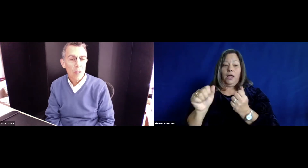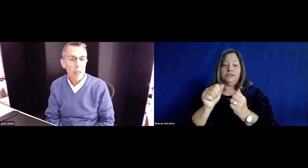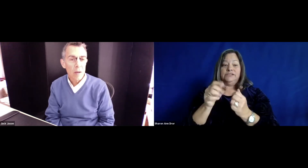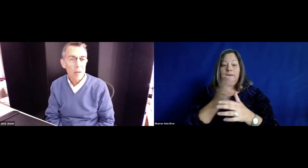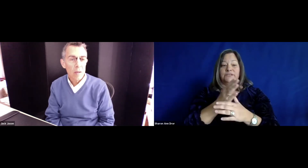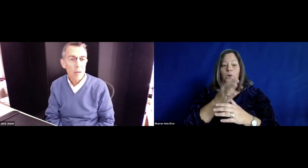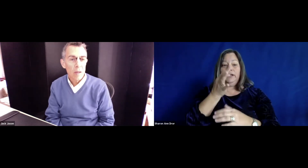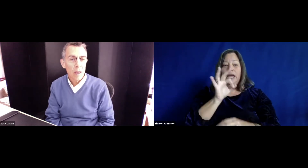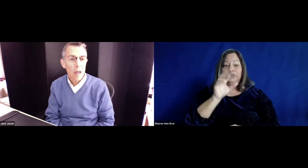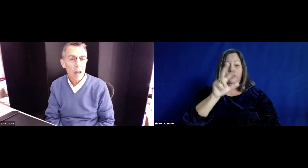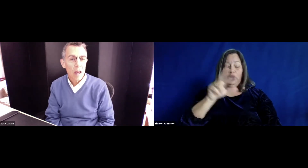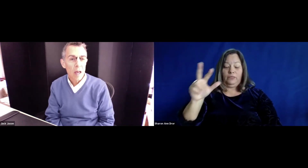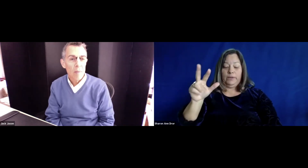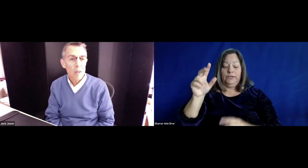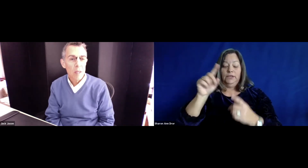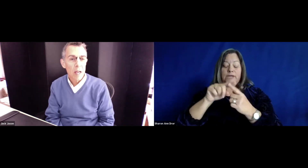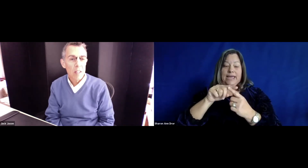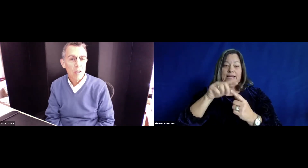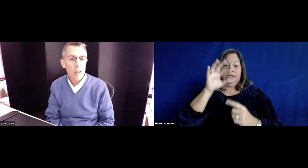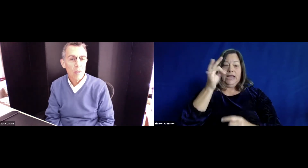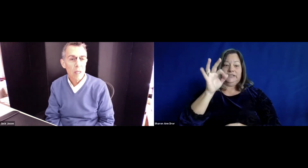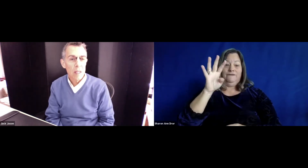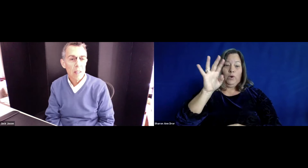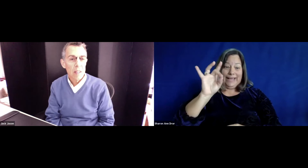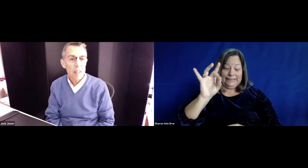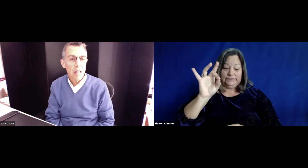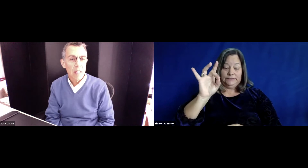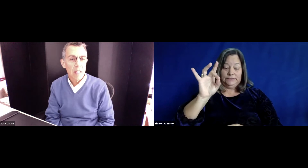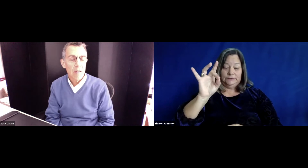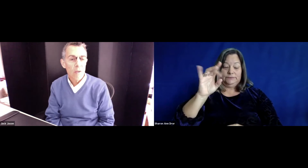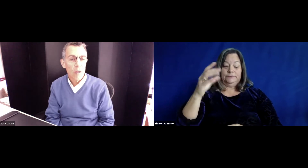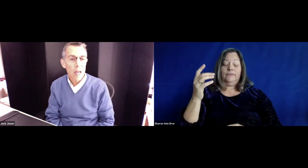killed between 1933 to 1948.